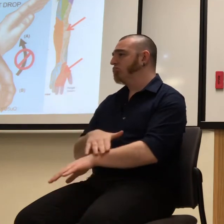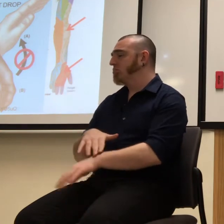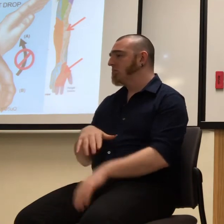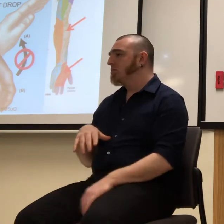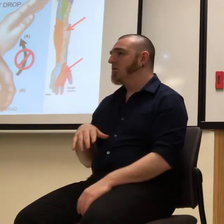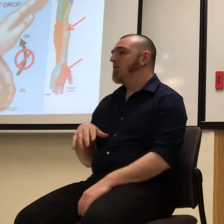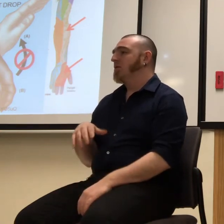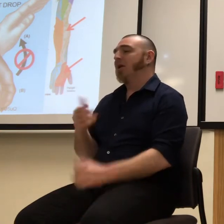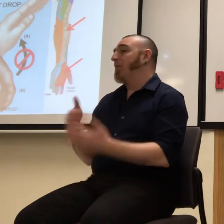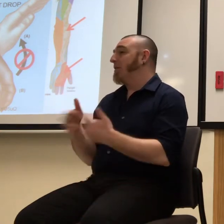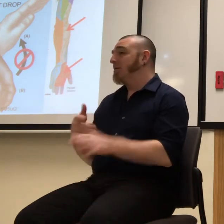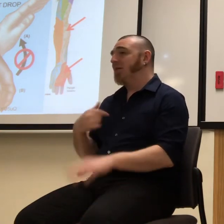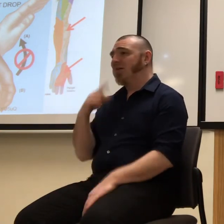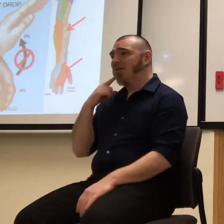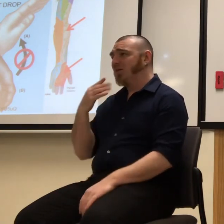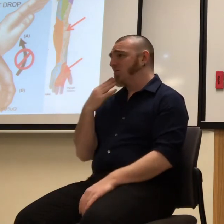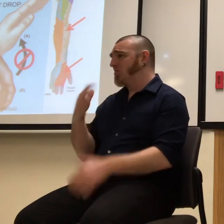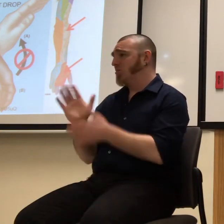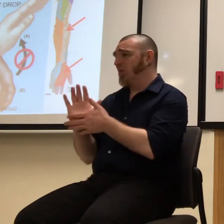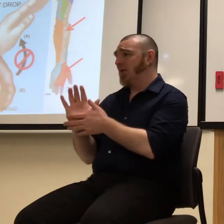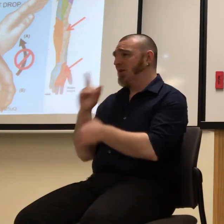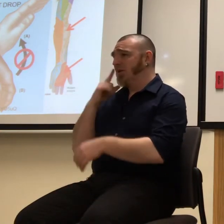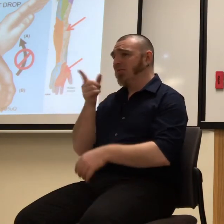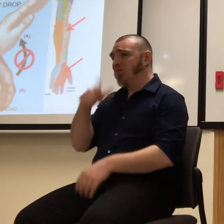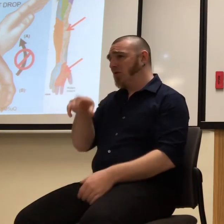Okay, anyways, I think that's a great clip for students to see.